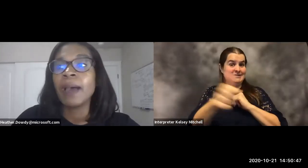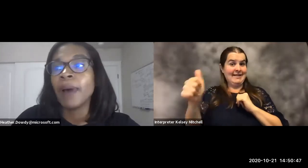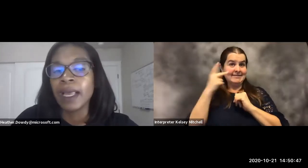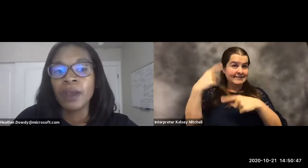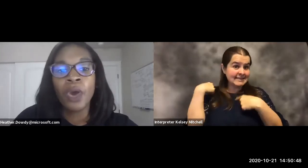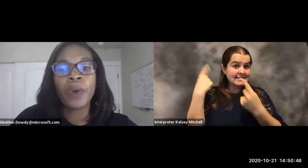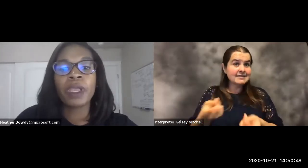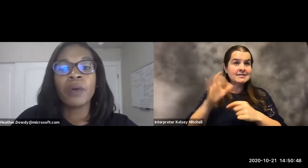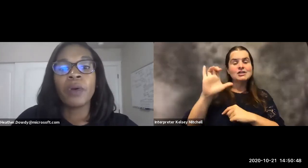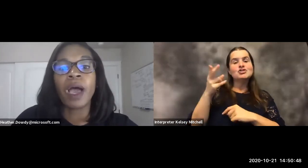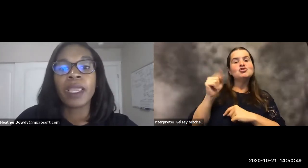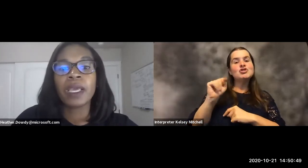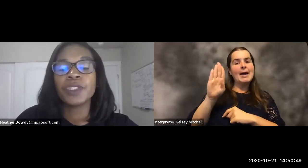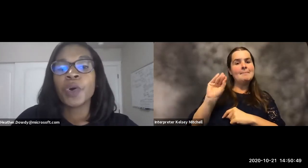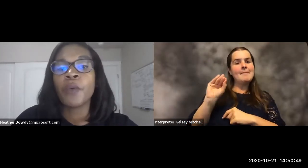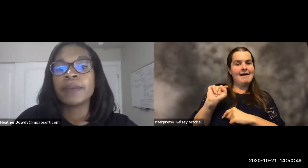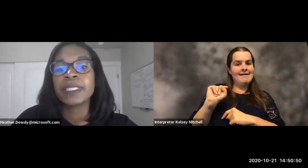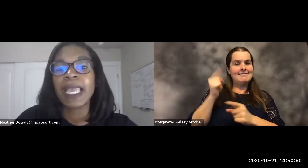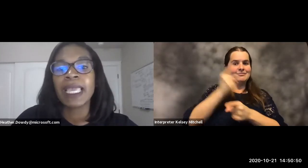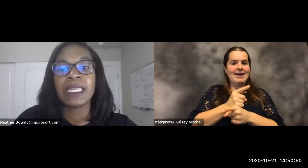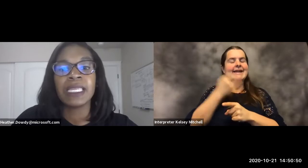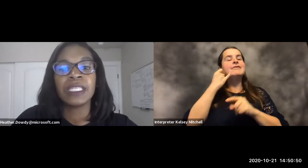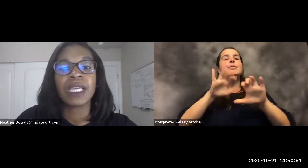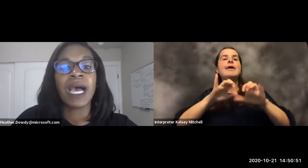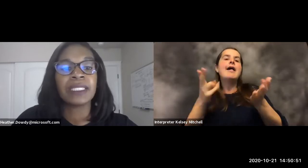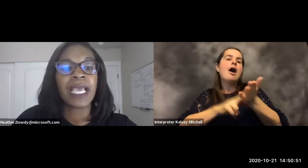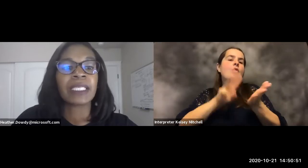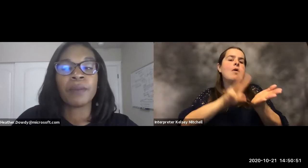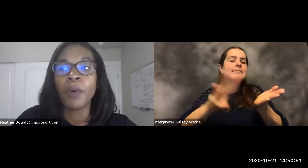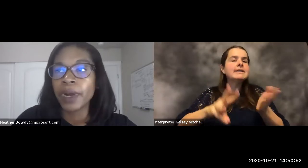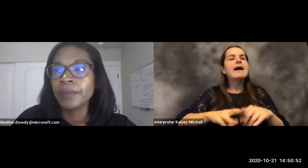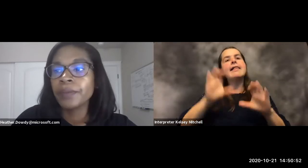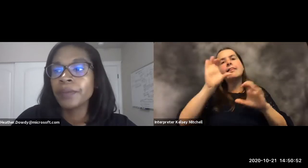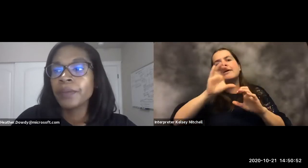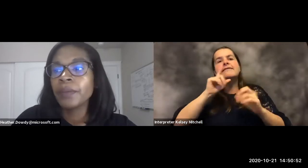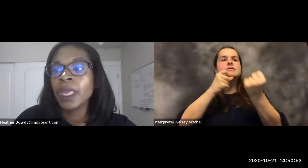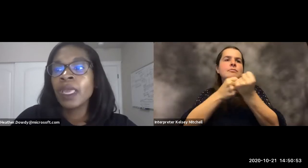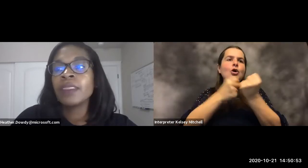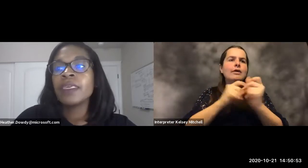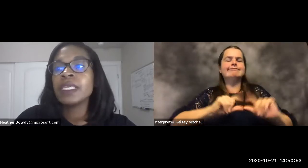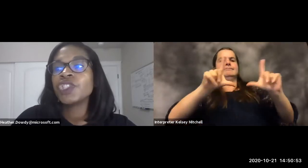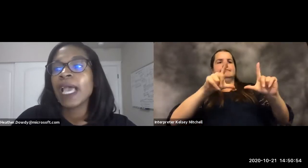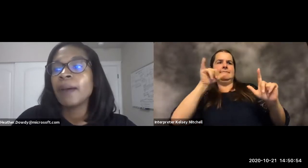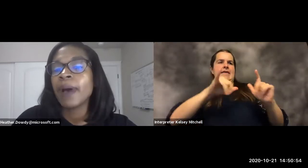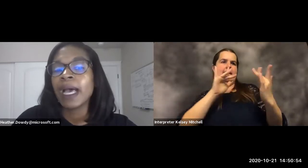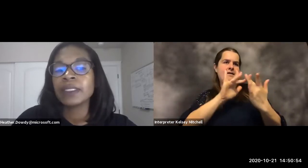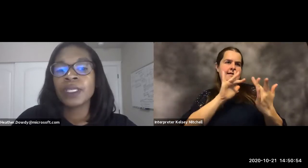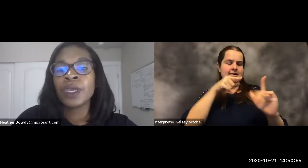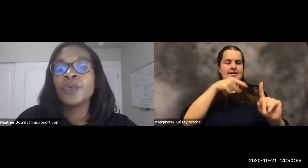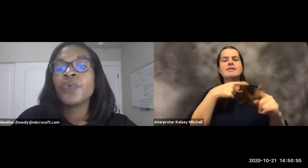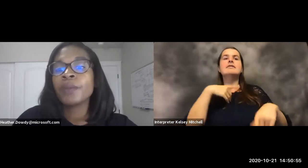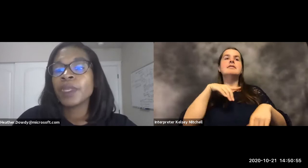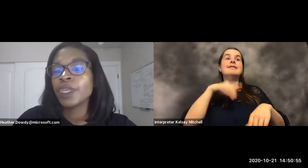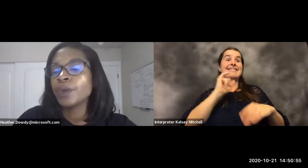a chatbot when logging onto a website and needing to contact support. These